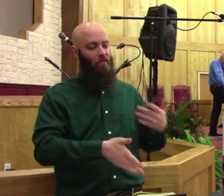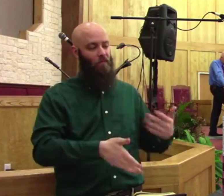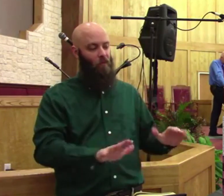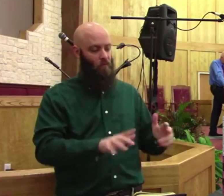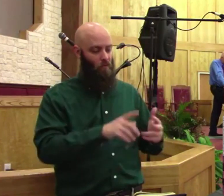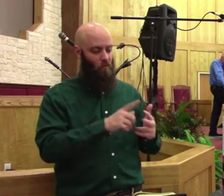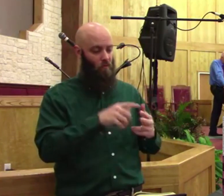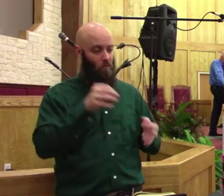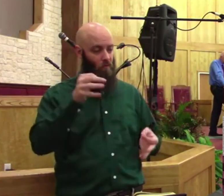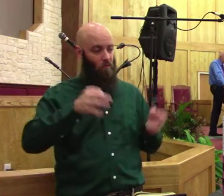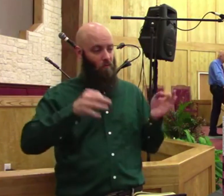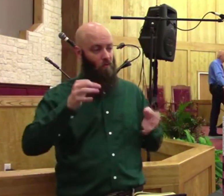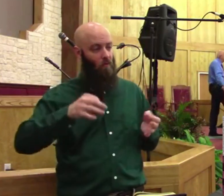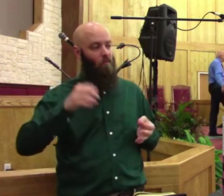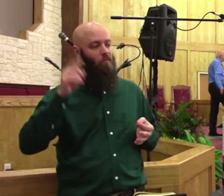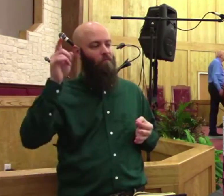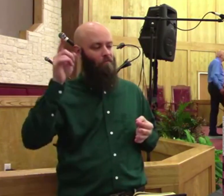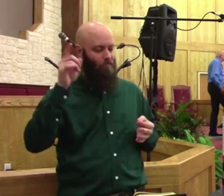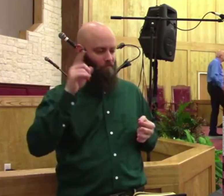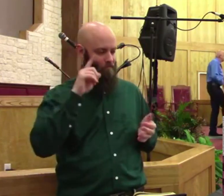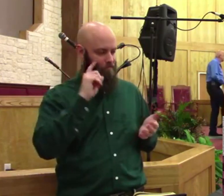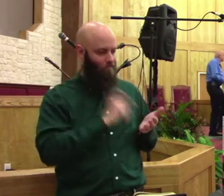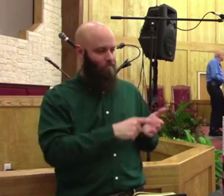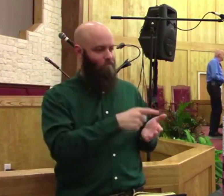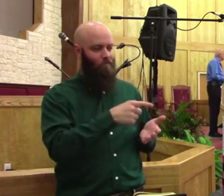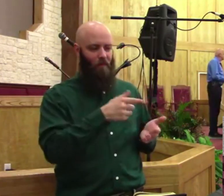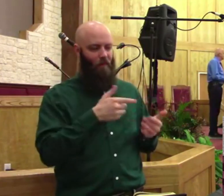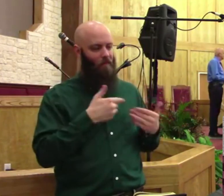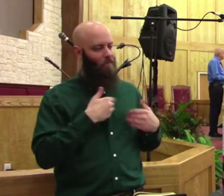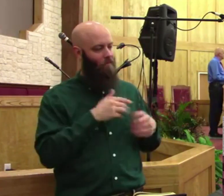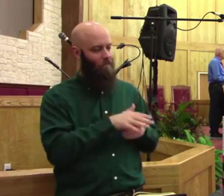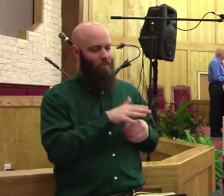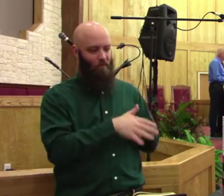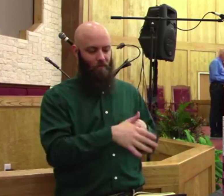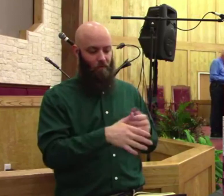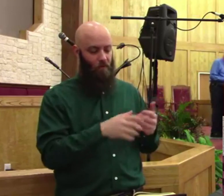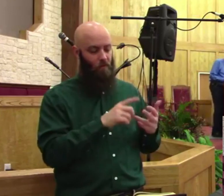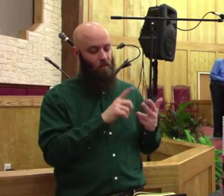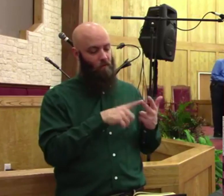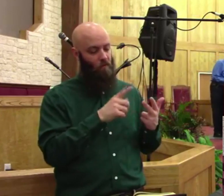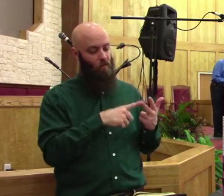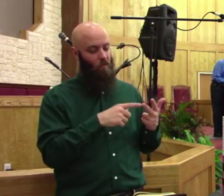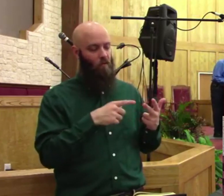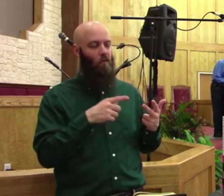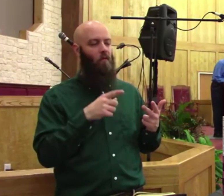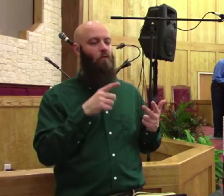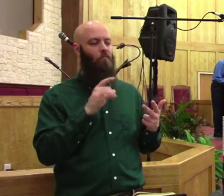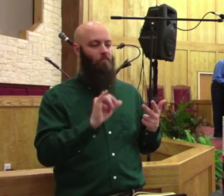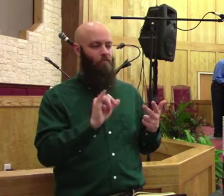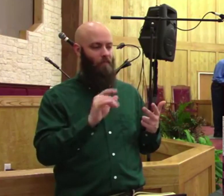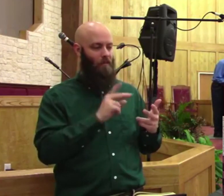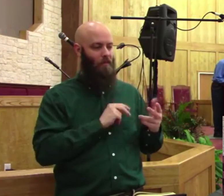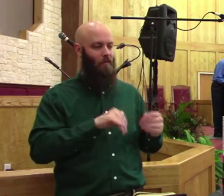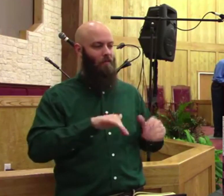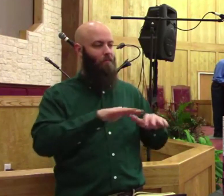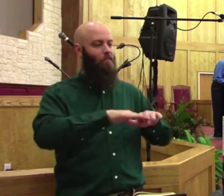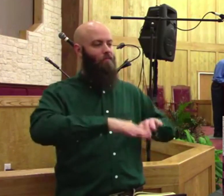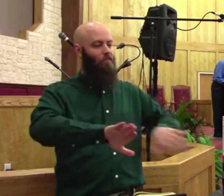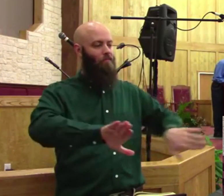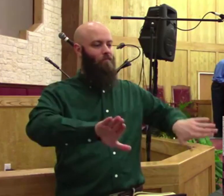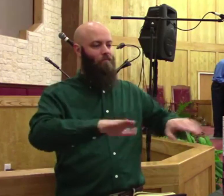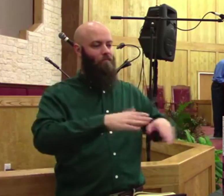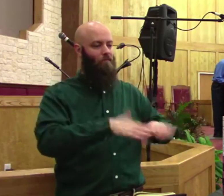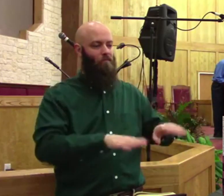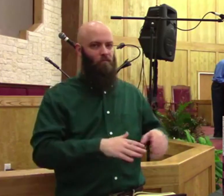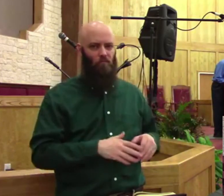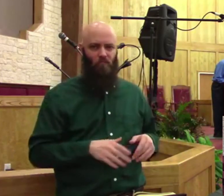29, really an interesting verse. Then Belshazzar gave the command, and Daniel was